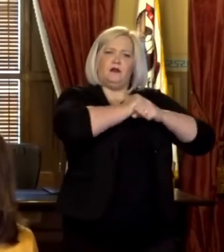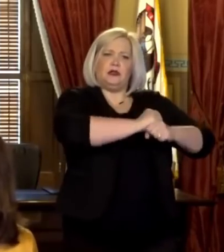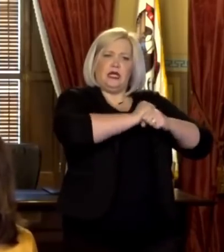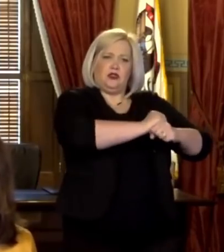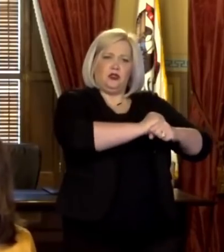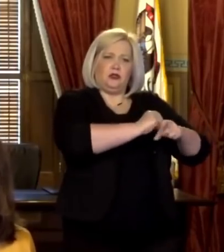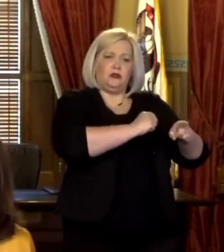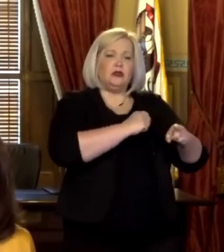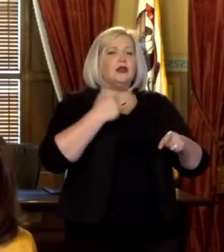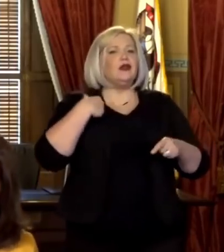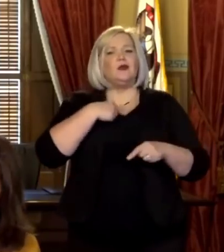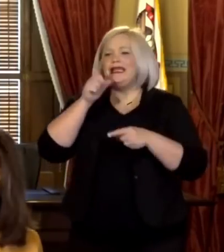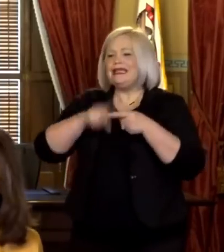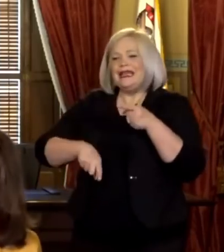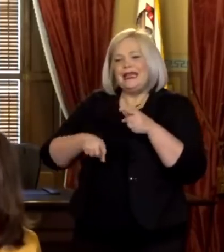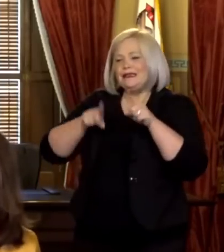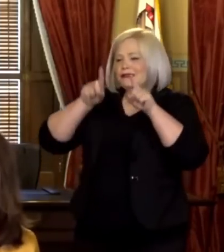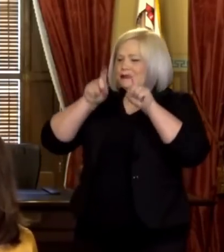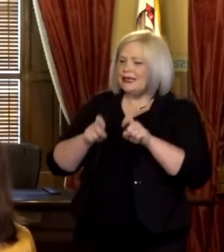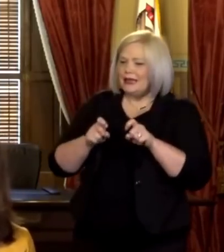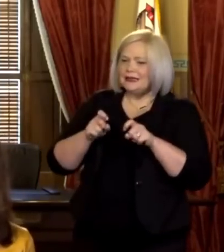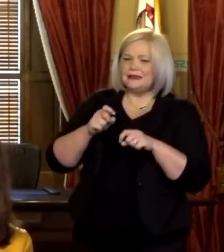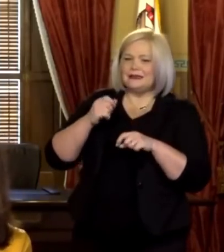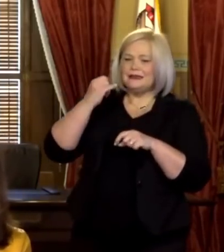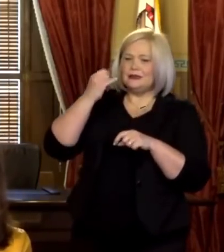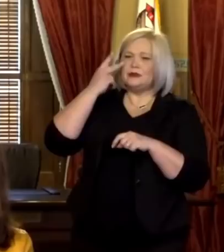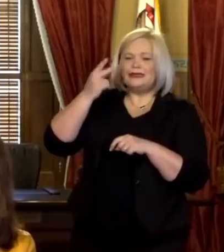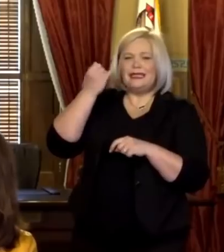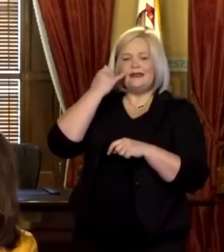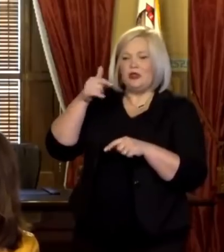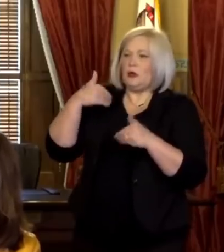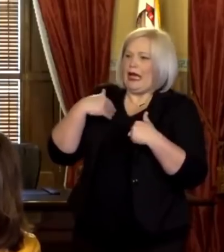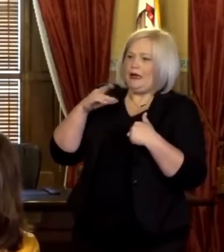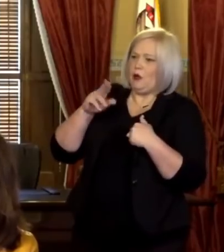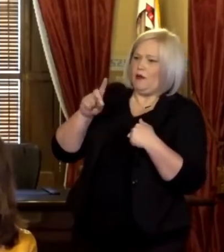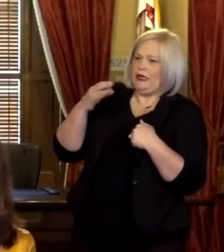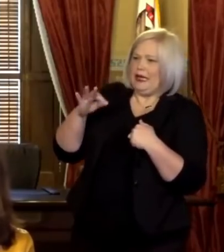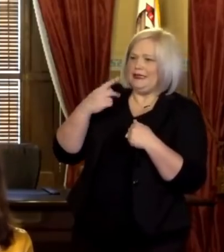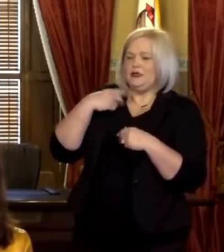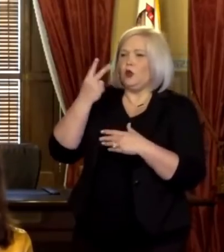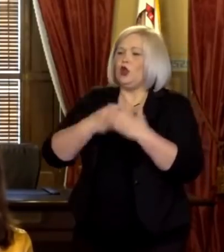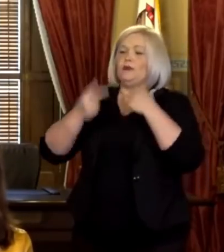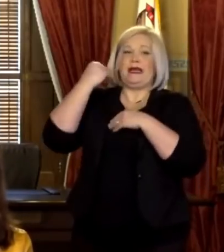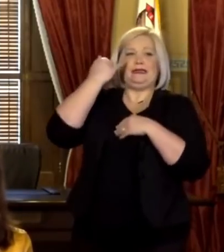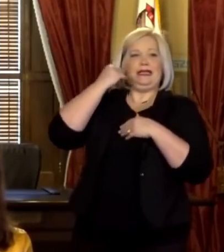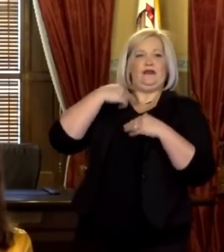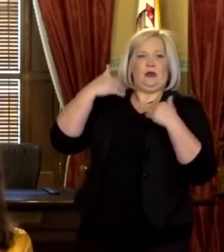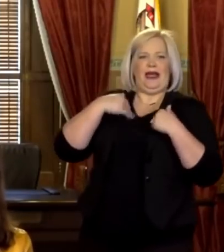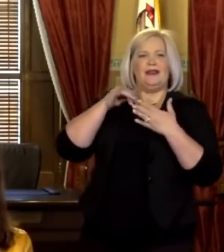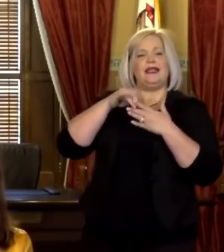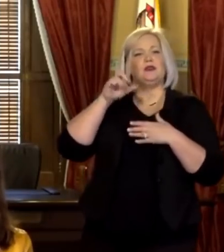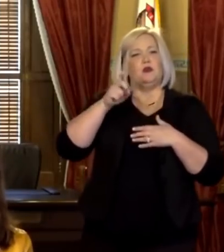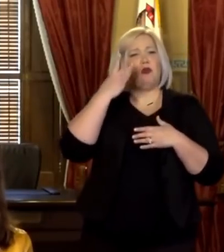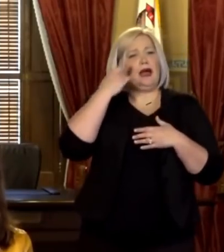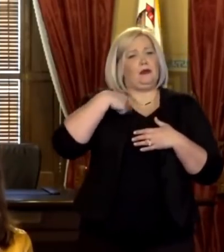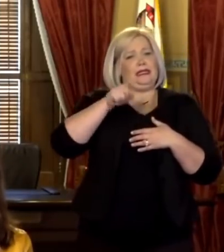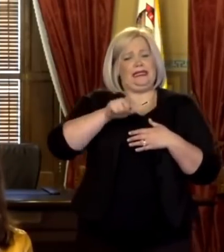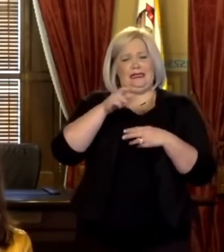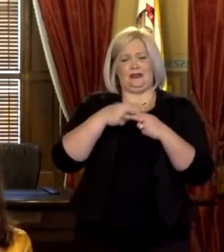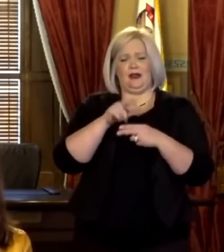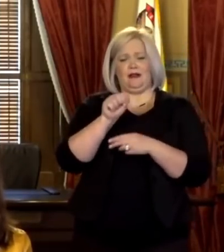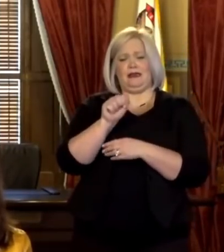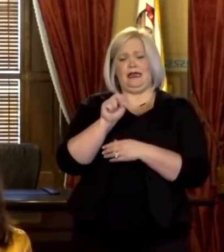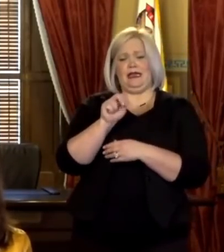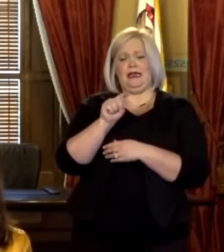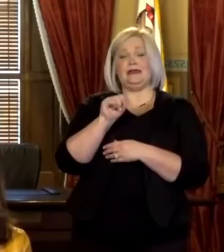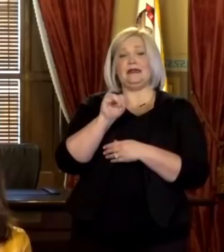COVID-19 test to determine if you have COVID-19 later to determine if you had it. And that's why the antibody test is really important. And so we are